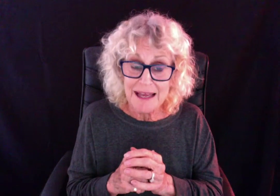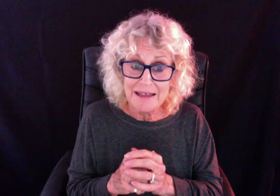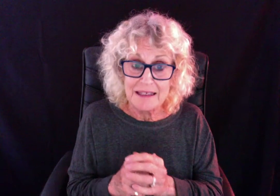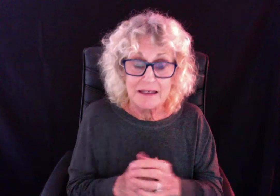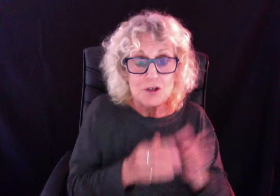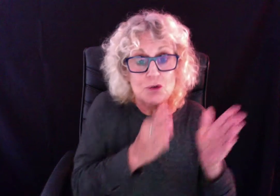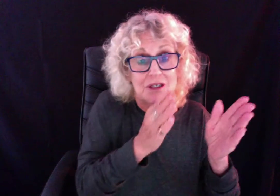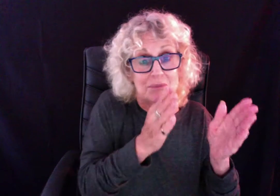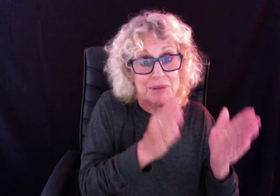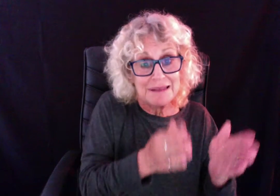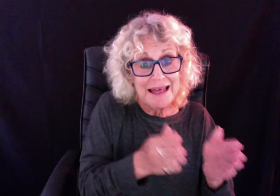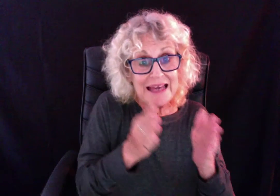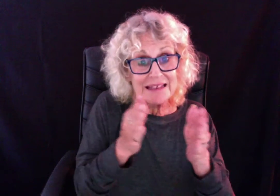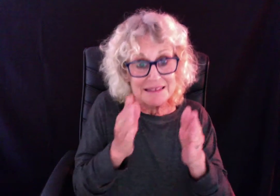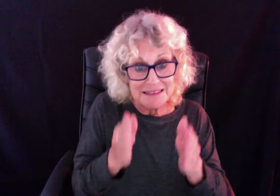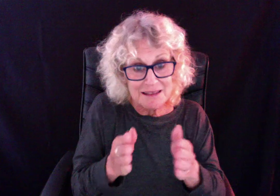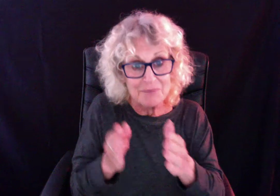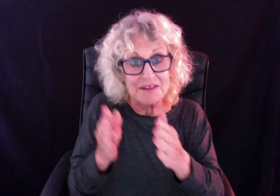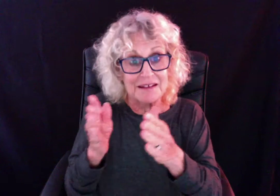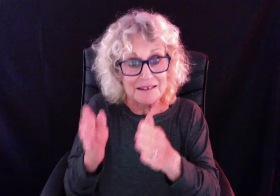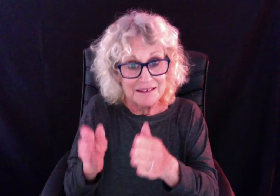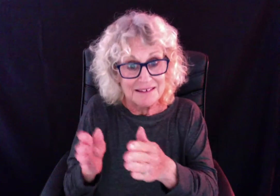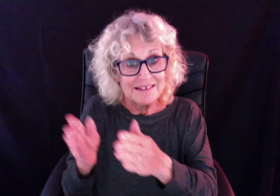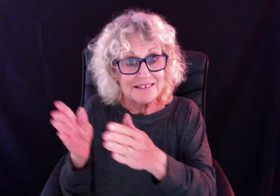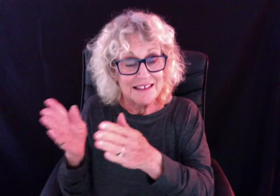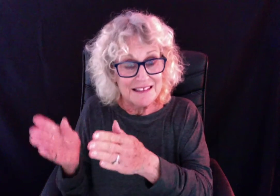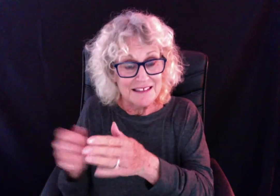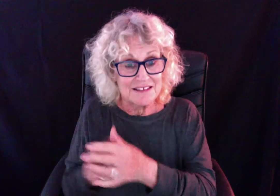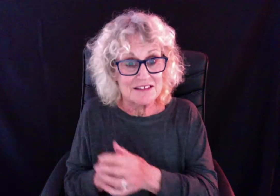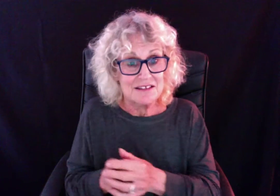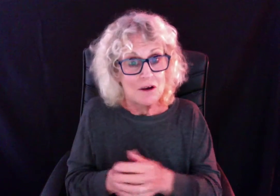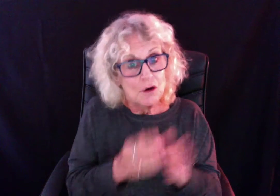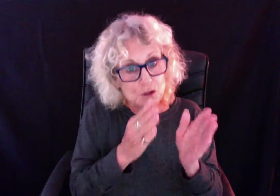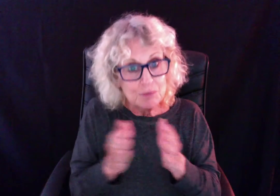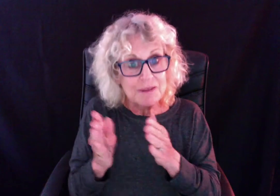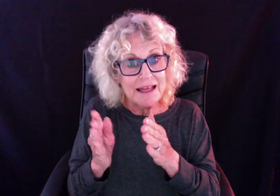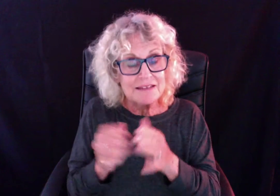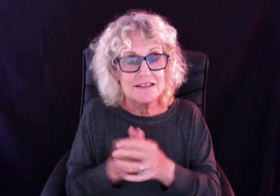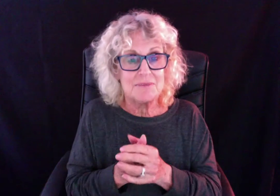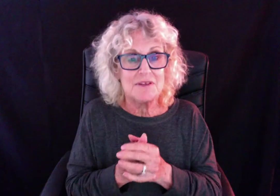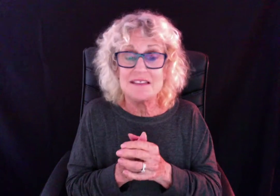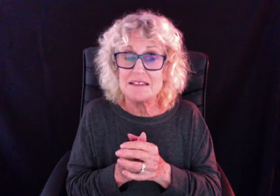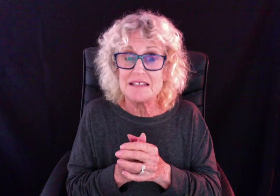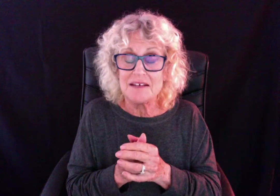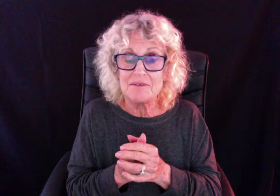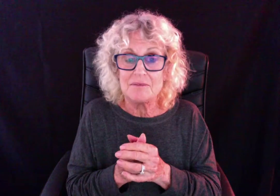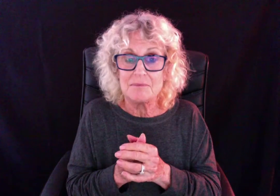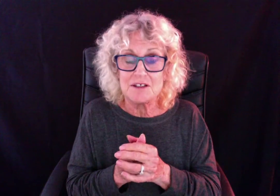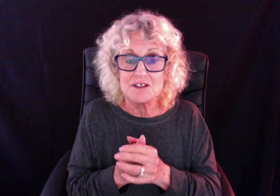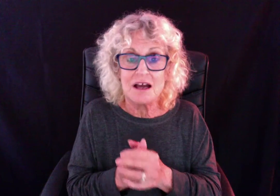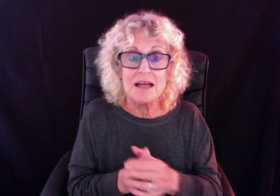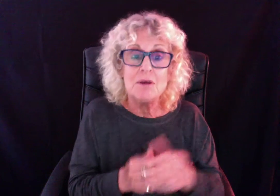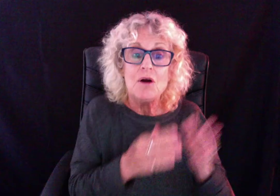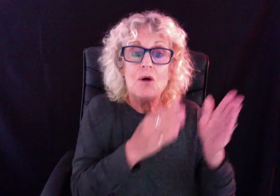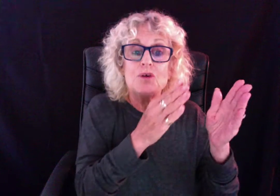planning. You can plan something like this, or you can plan something that didn't take much time, or you